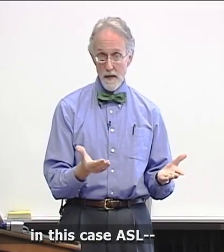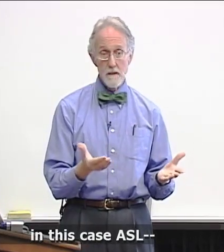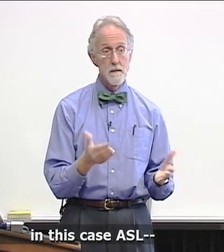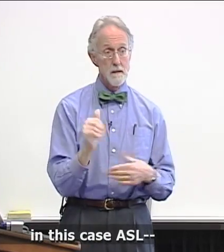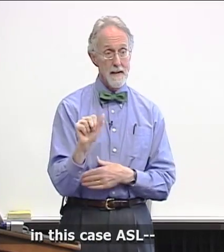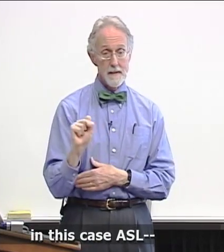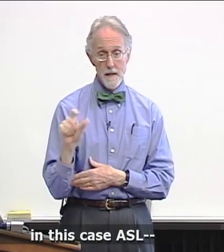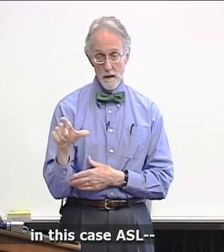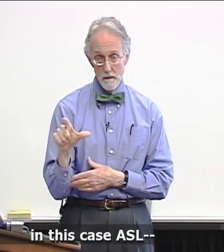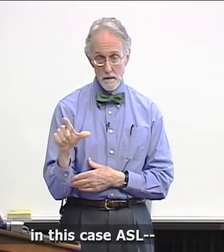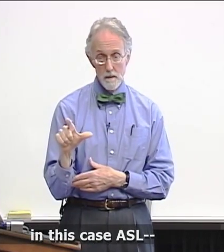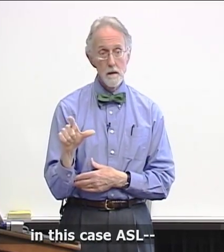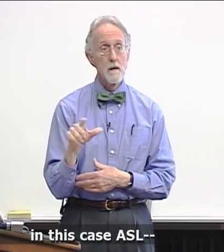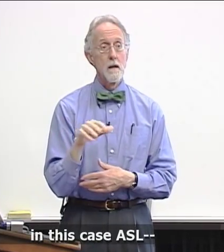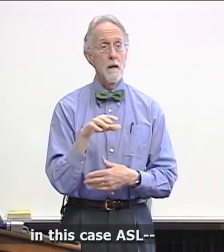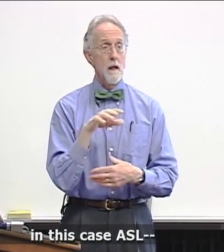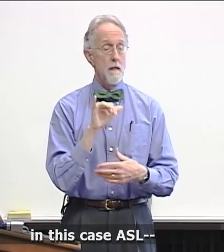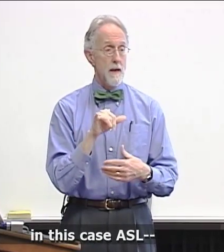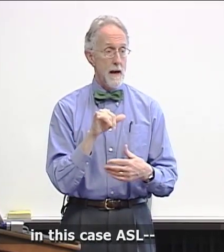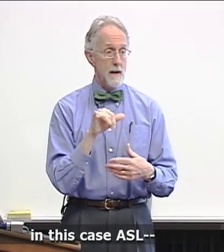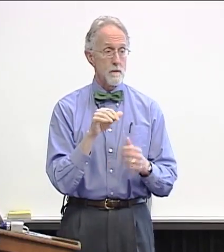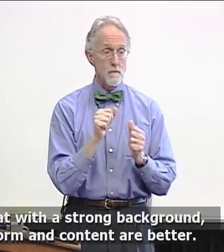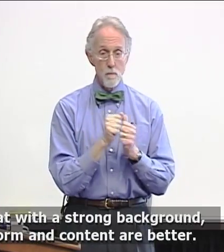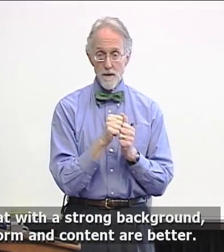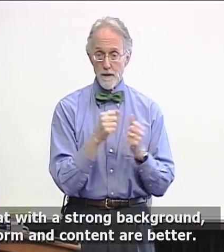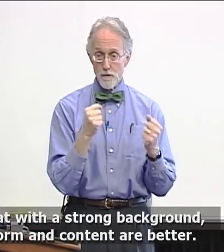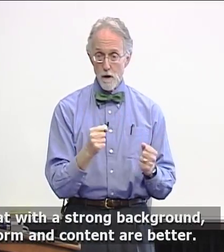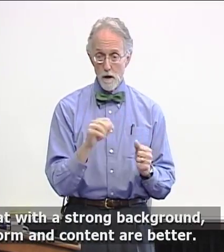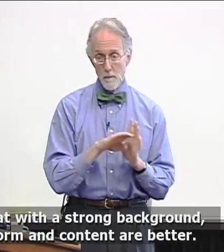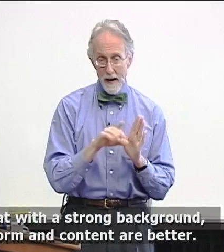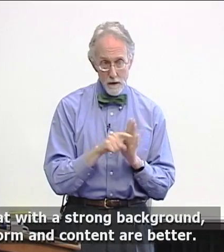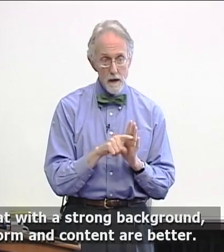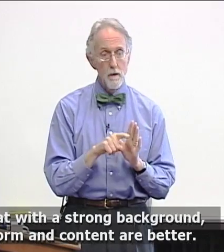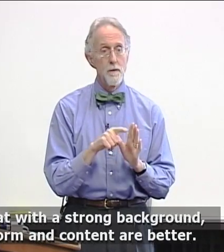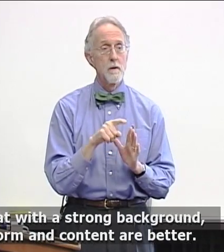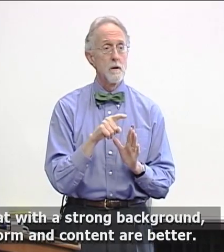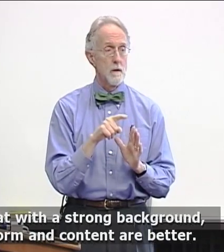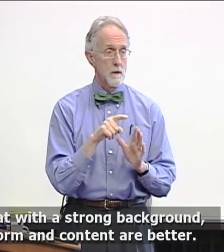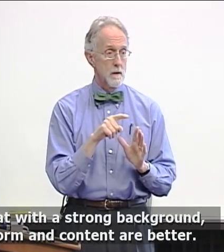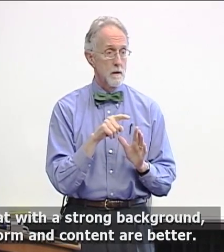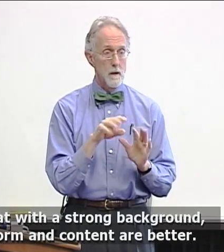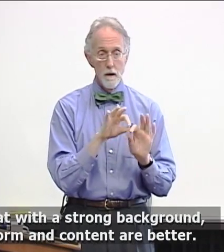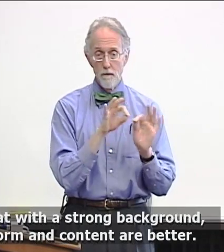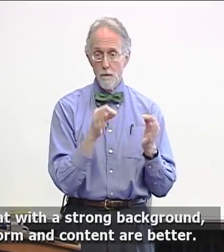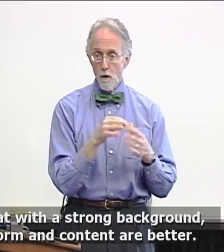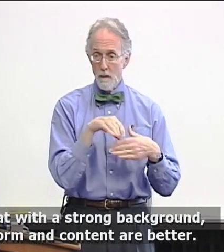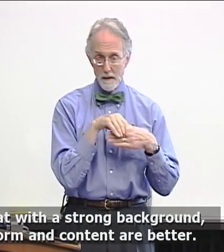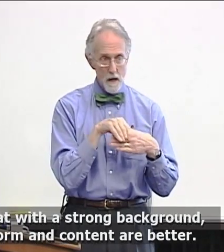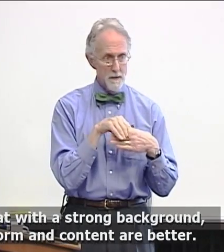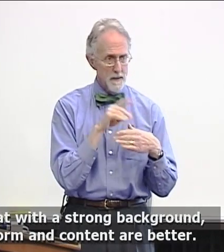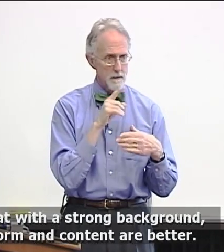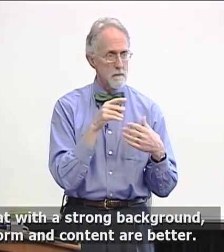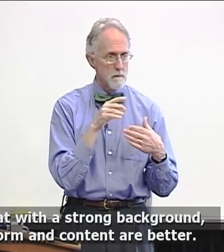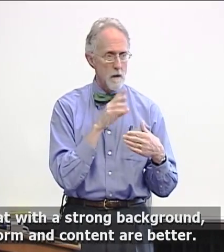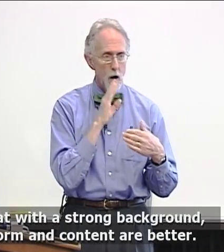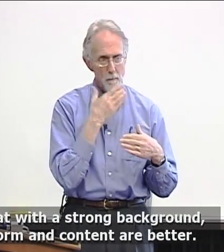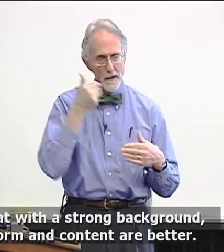case ASL, that with a strong background, form and content are better.